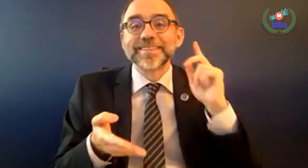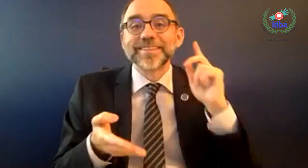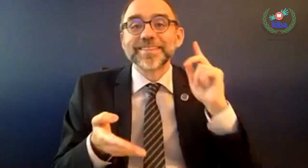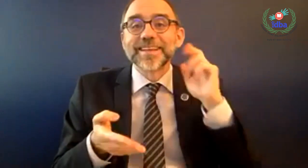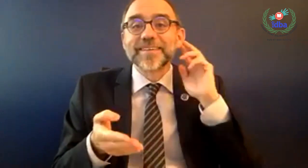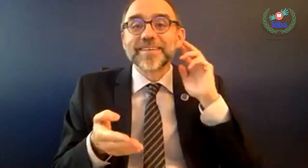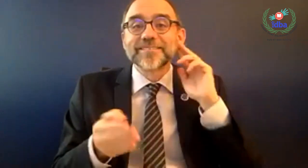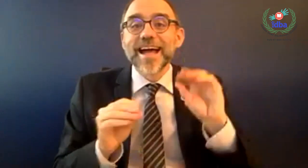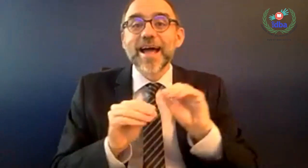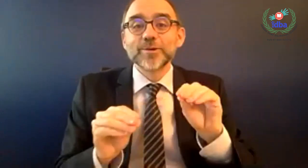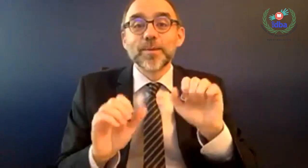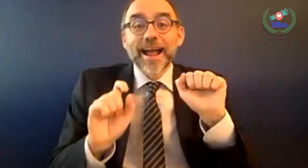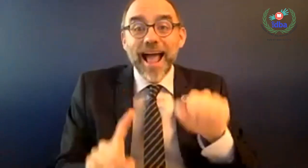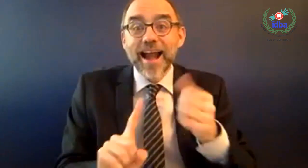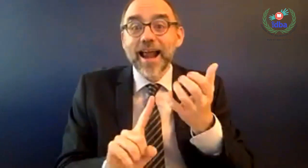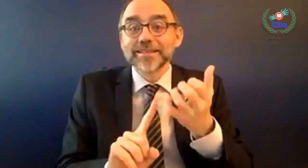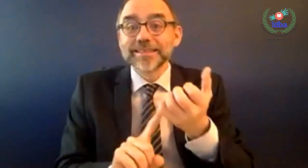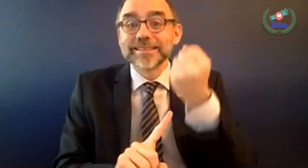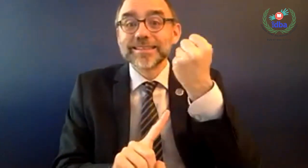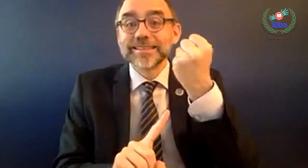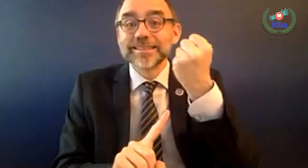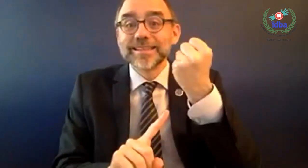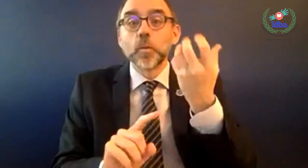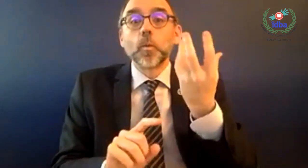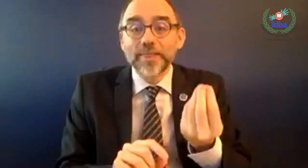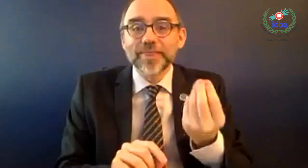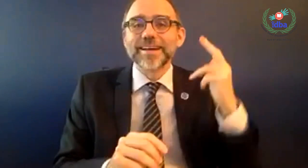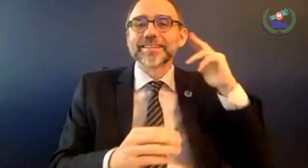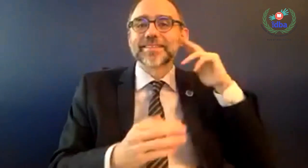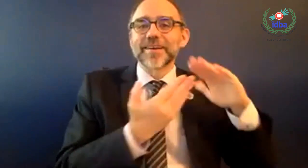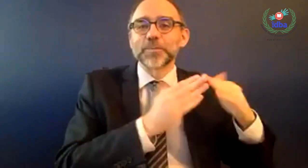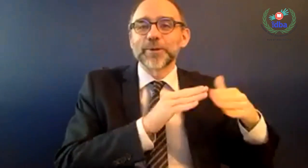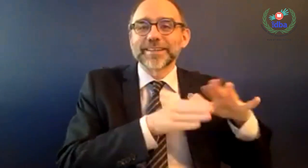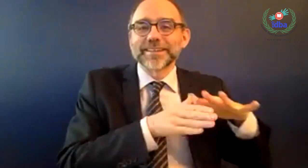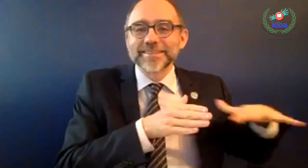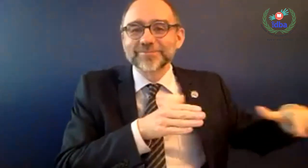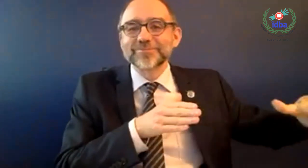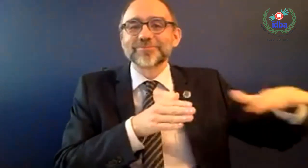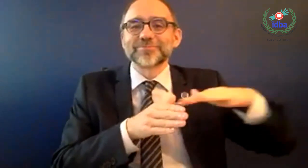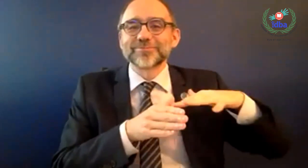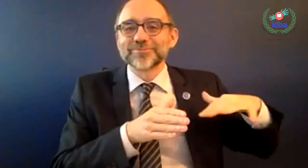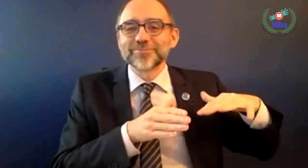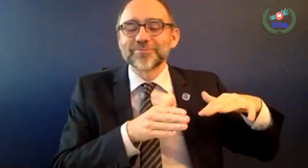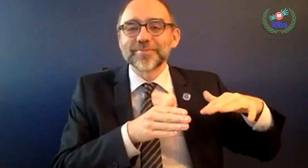So if we cannot achieve anything without having deaf people, so if we want success, it has to be with the deaf